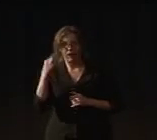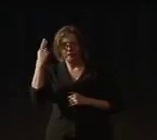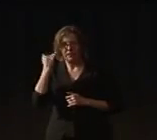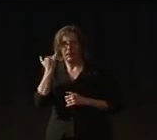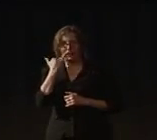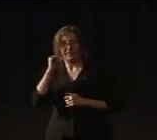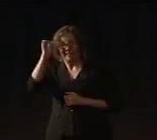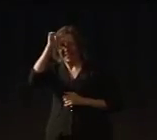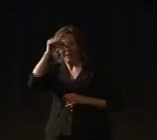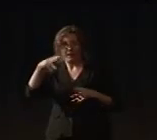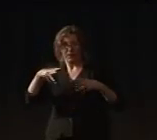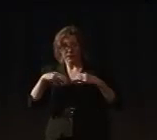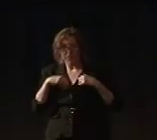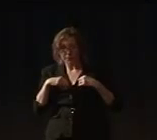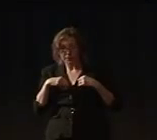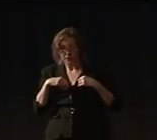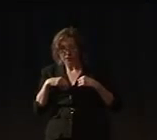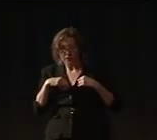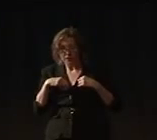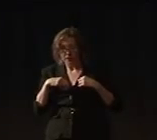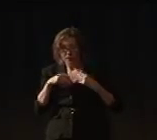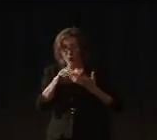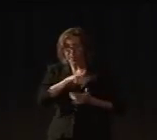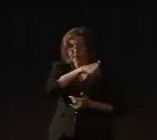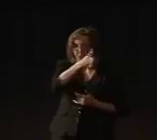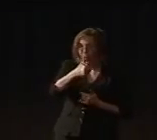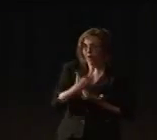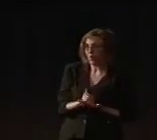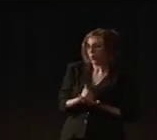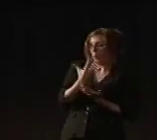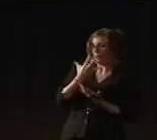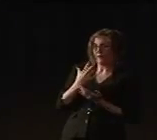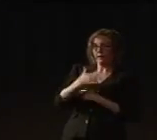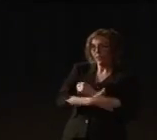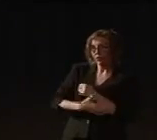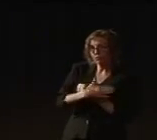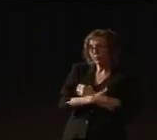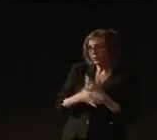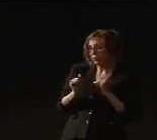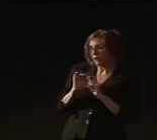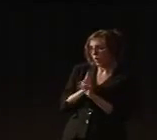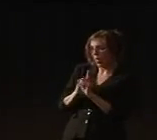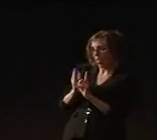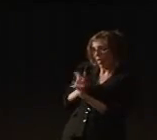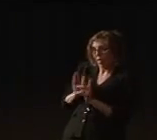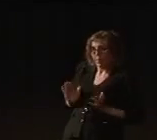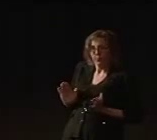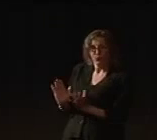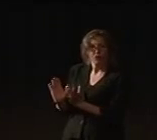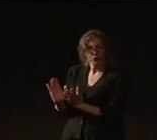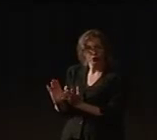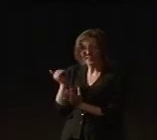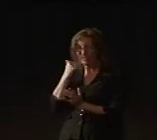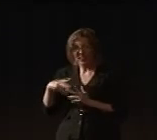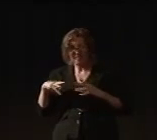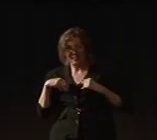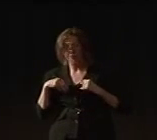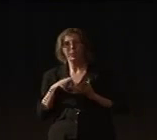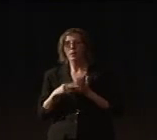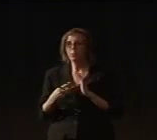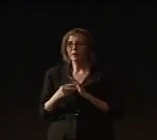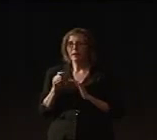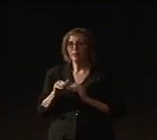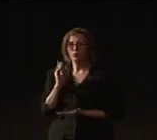what the others, the rich country, was trying to push on them, they would have to stop